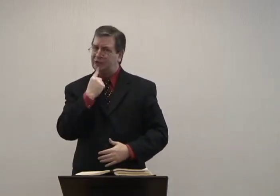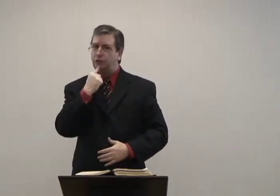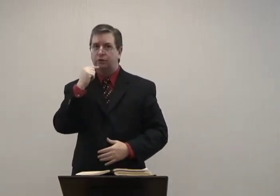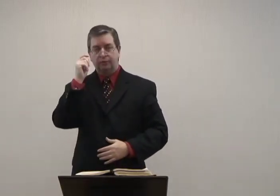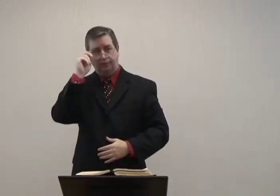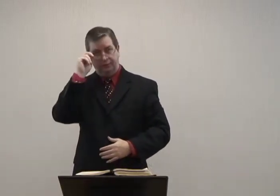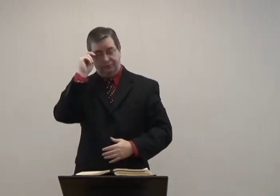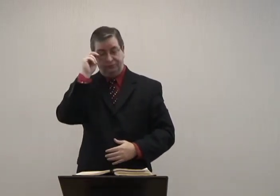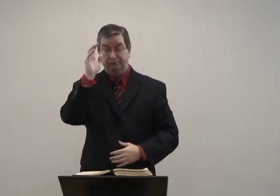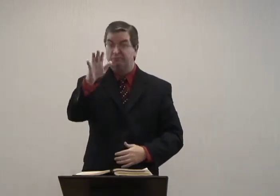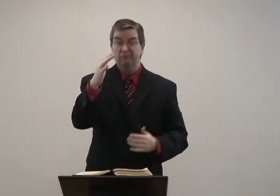I'm serious.